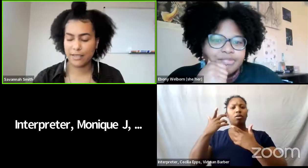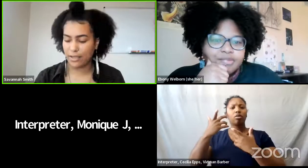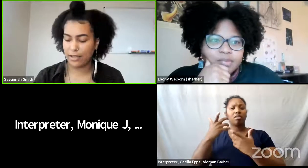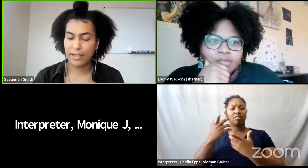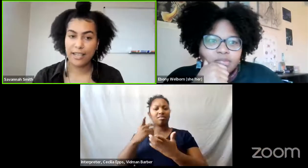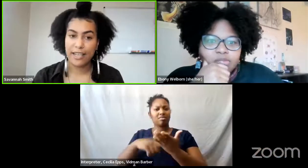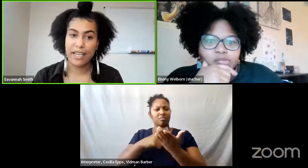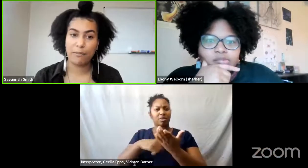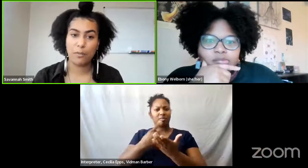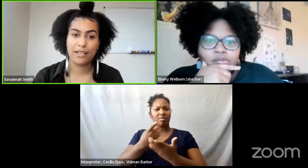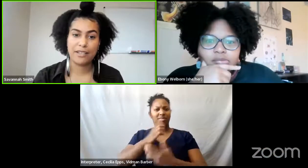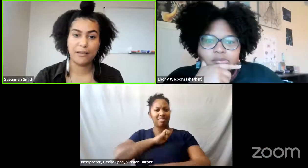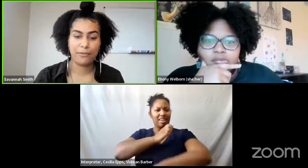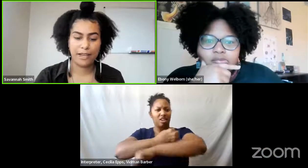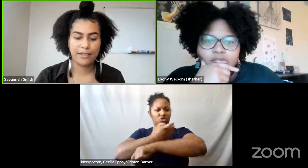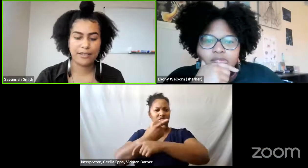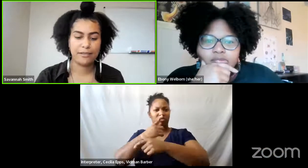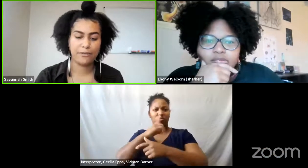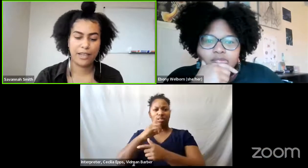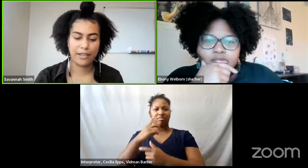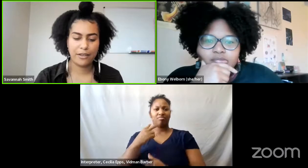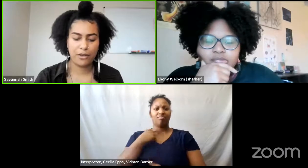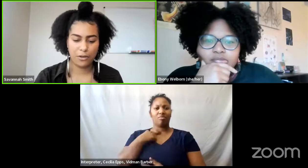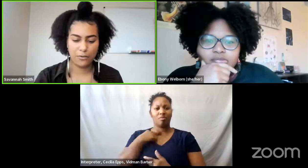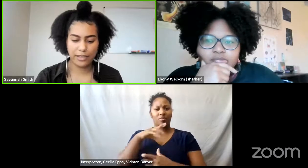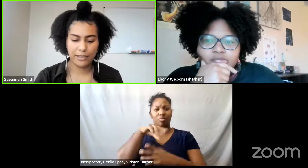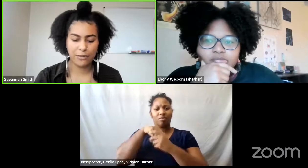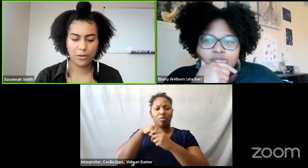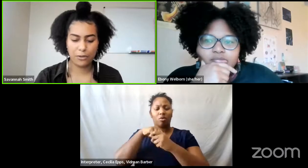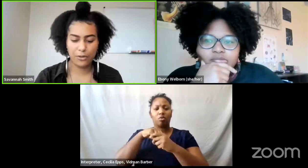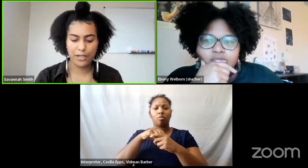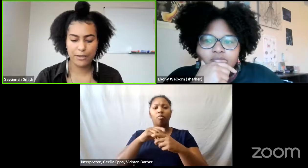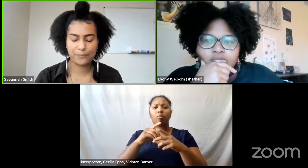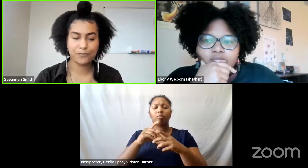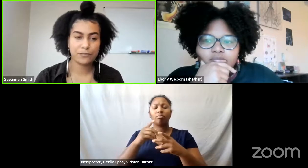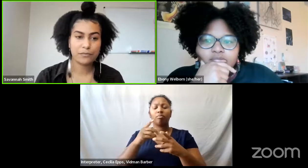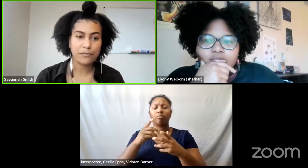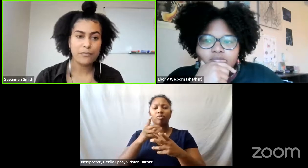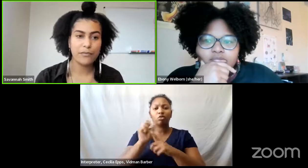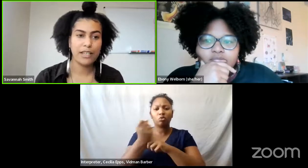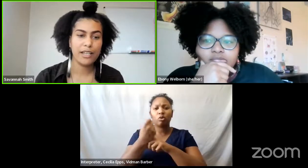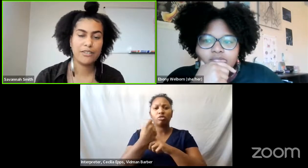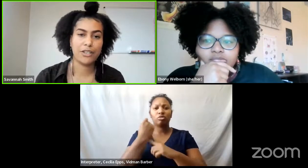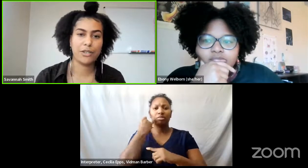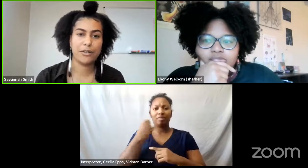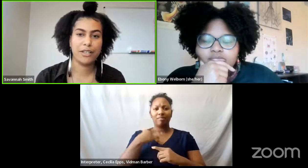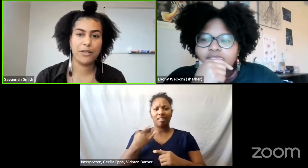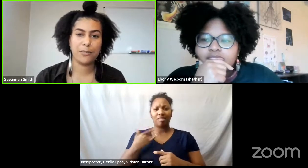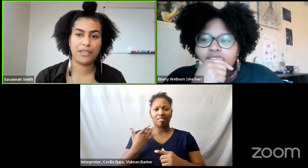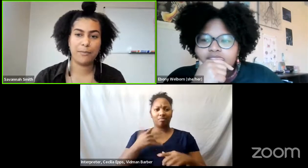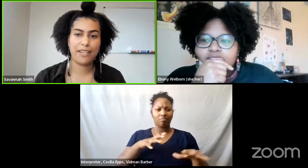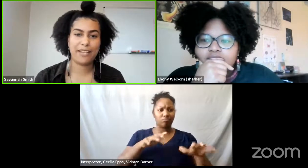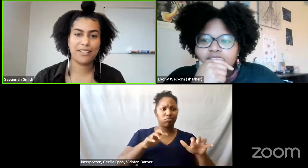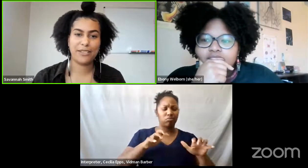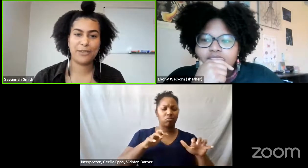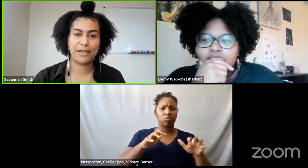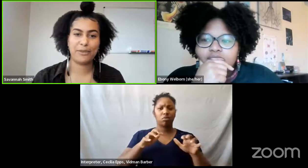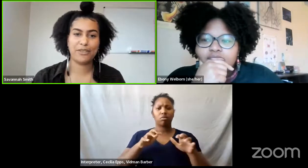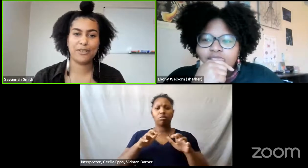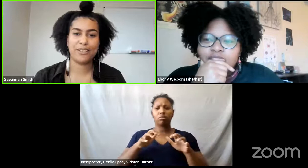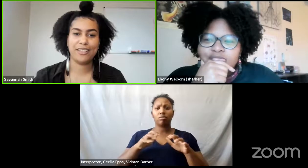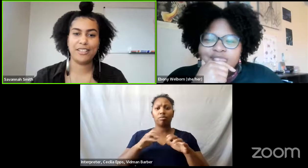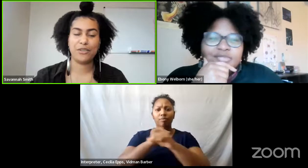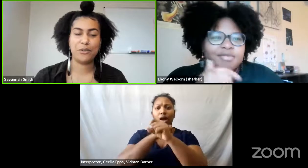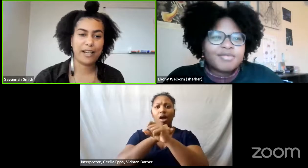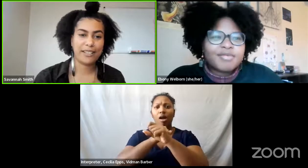energy getting stuck in moments of fight, or flee, or freeze. And so with somatics, you're